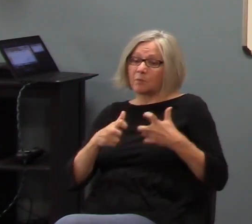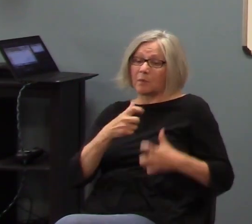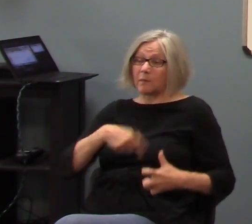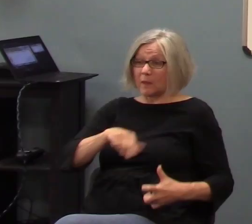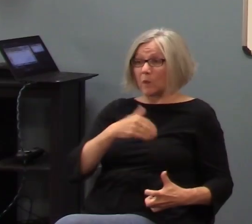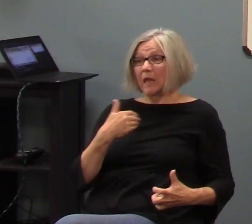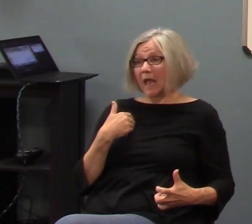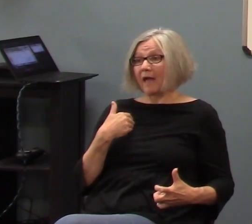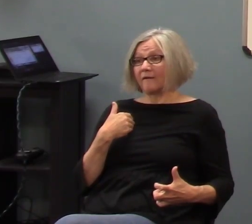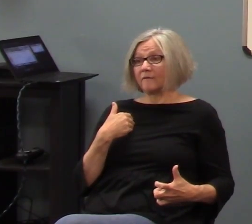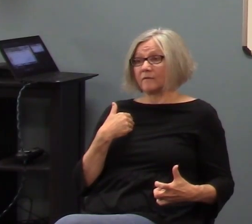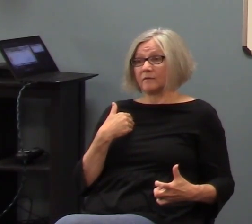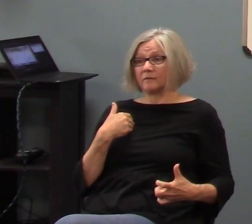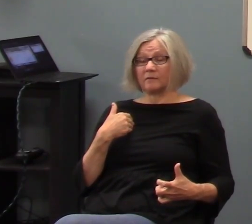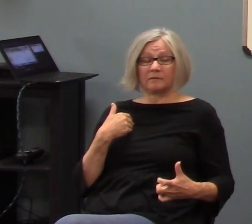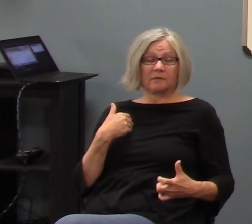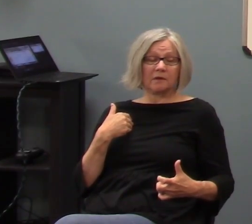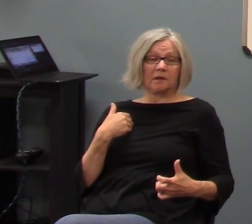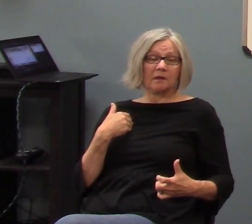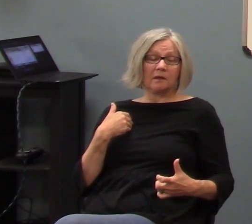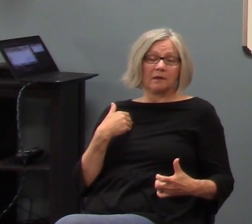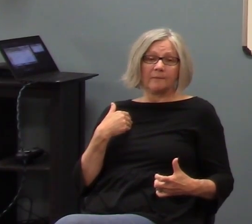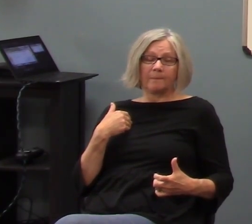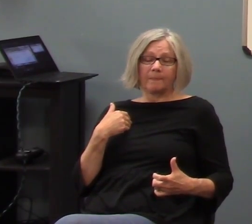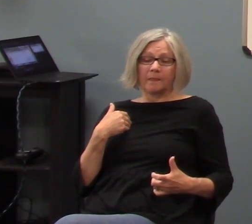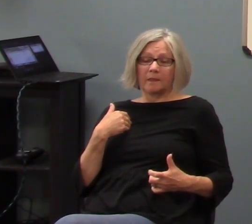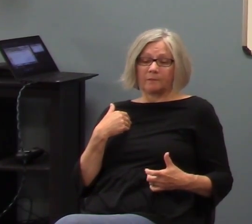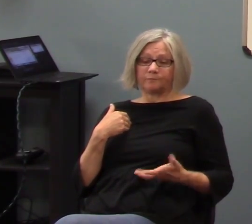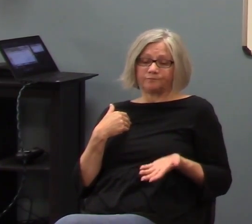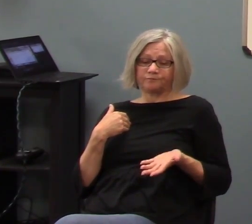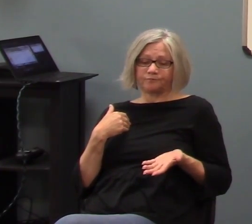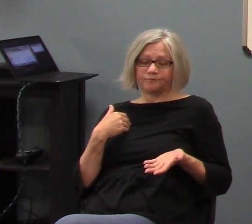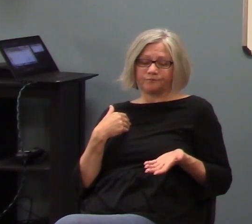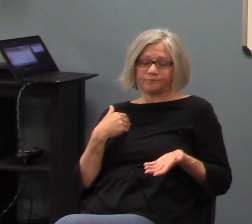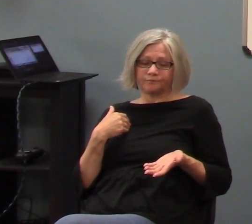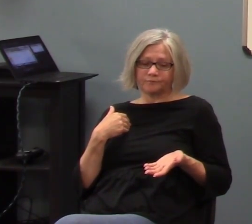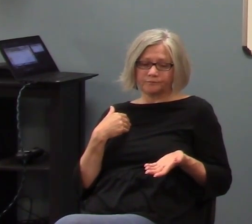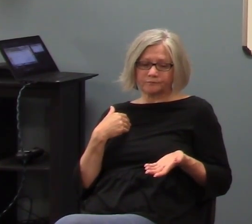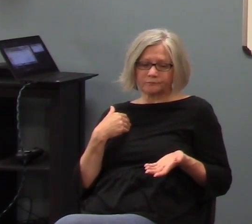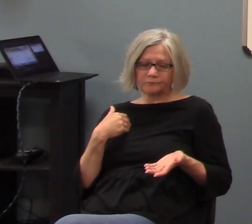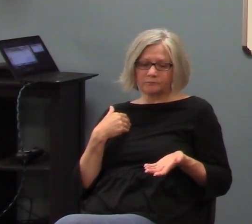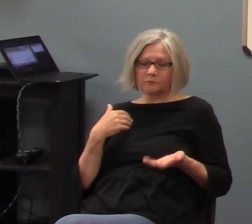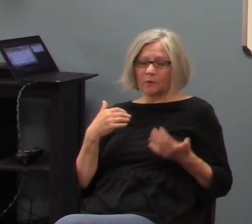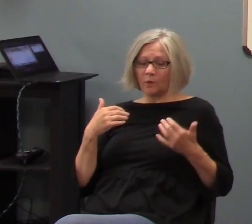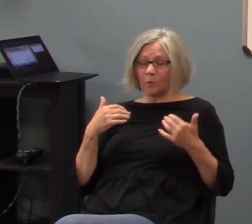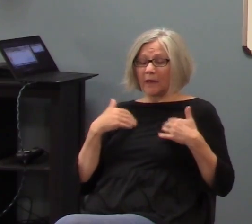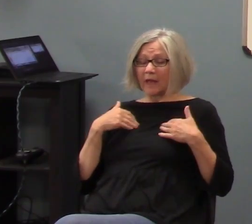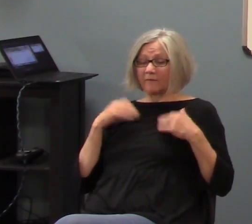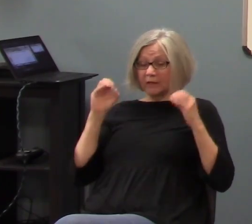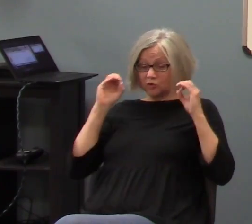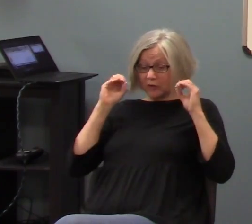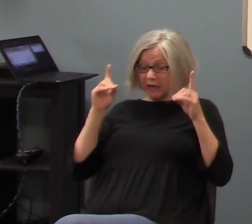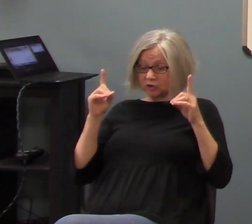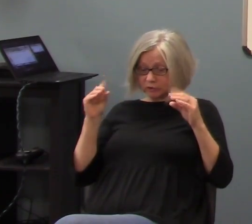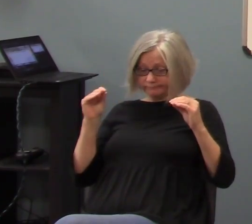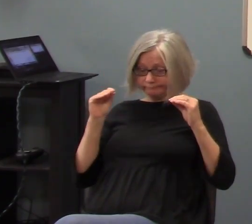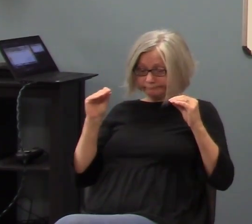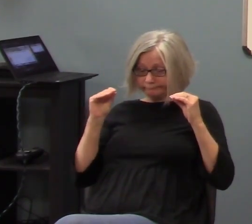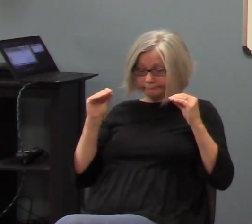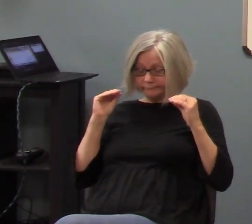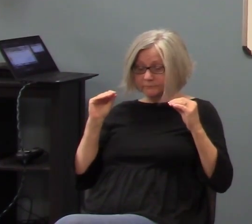have, other than having, you know, this sort of education, which, you